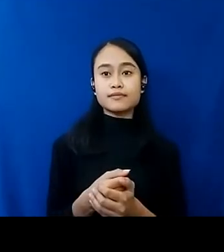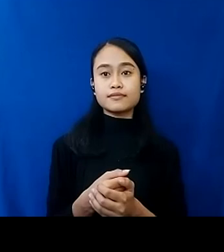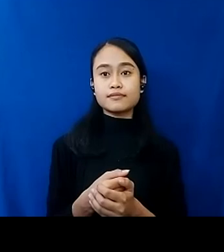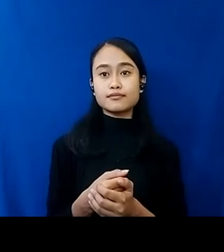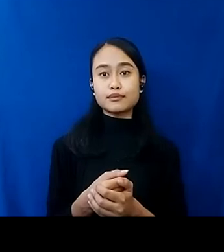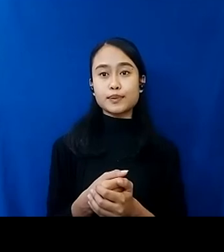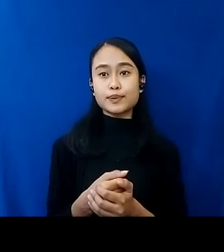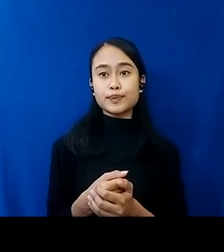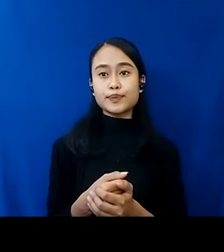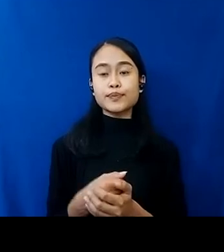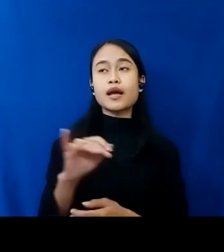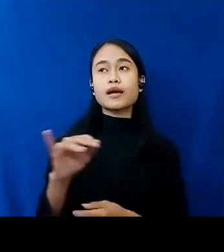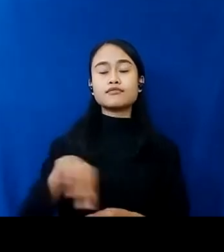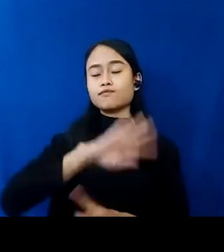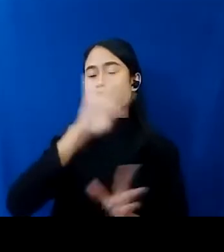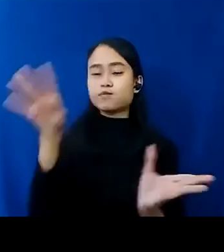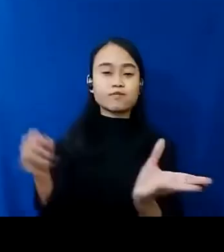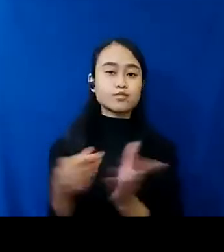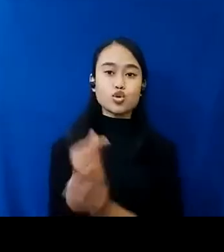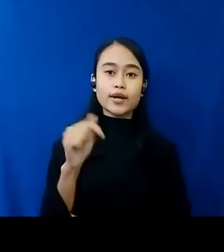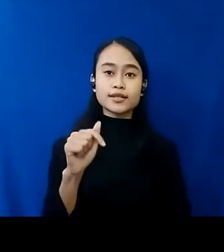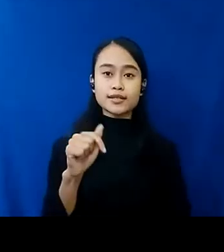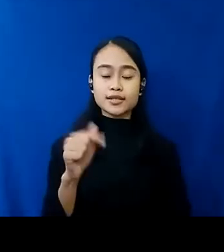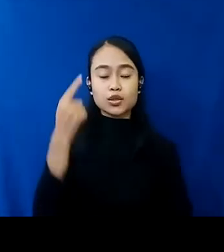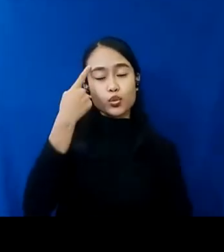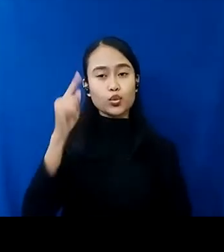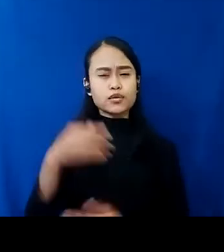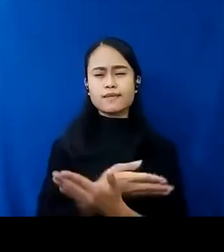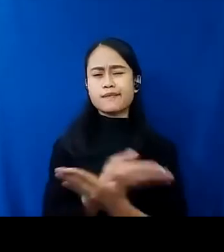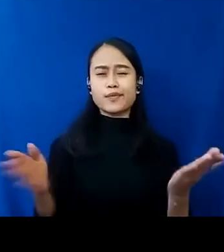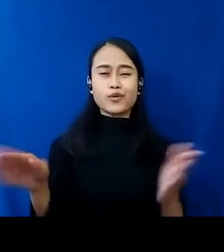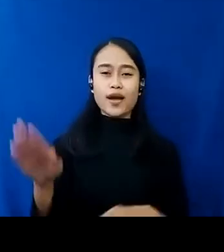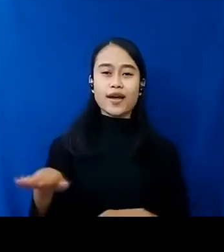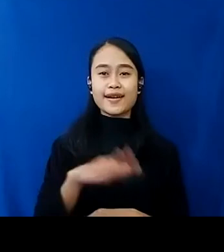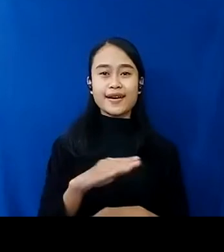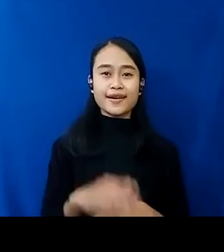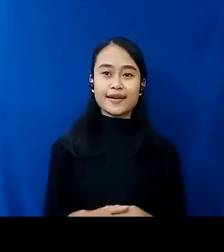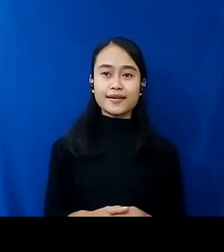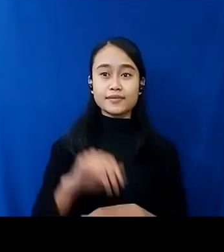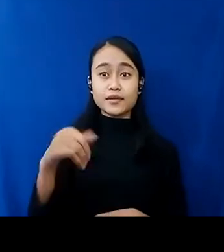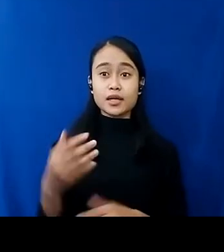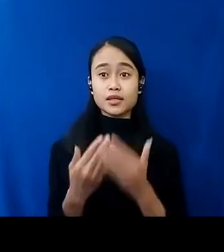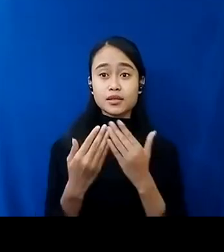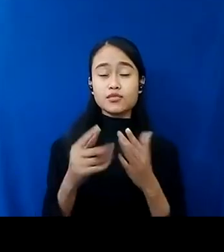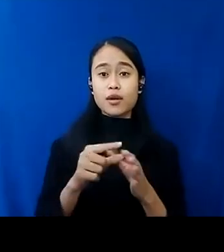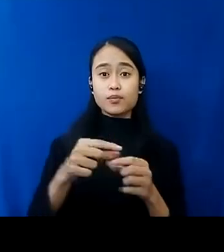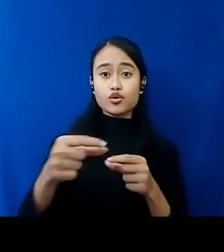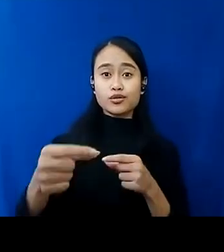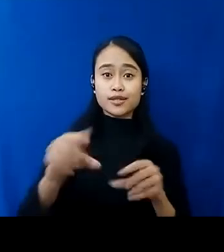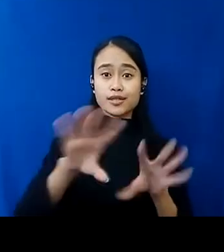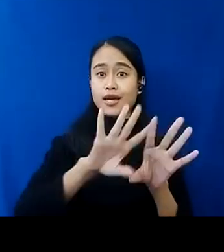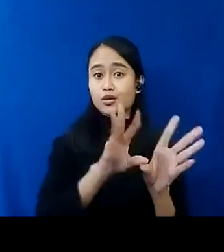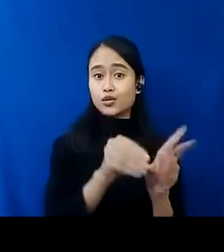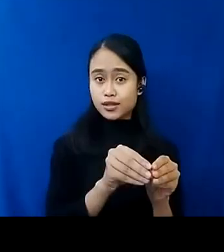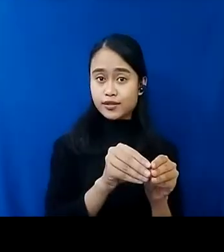Ethnicity Ability So We Want It To Be An Inclusive Process We Want To Improve Digital Leprosy So